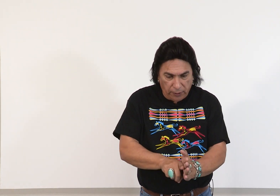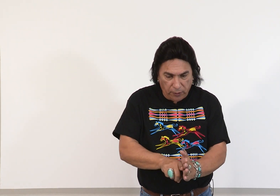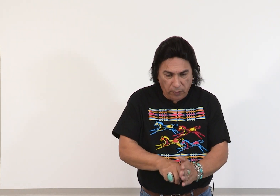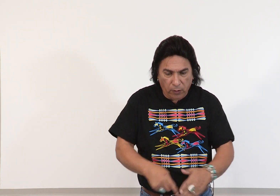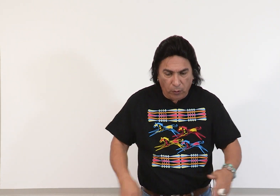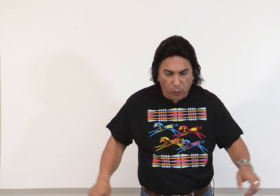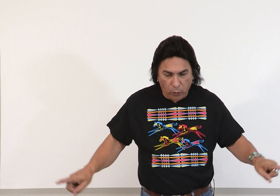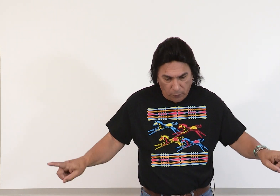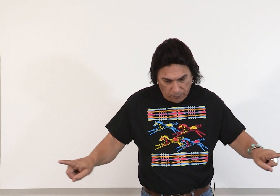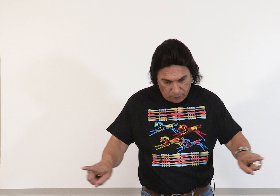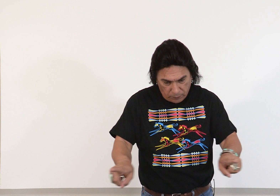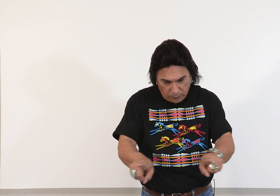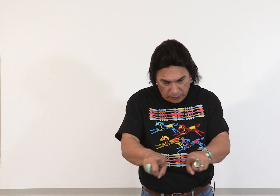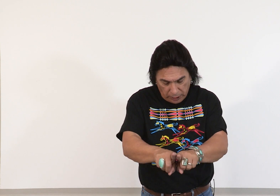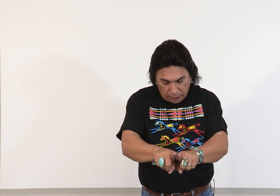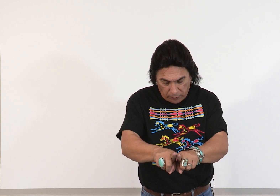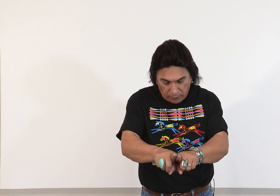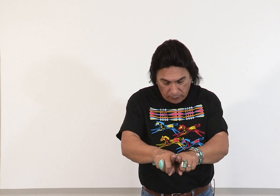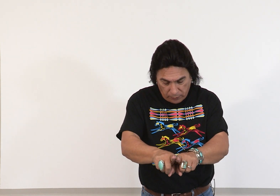together or together.